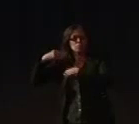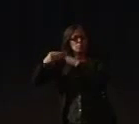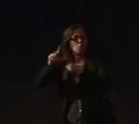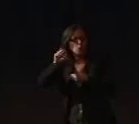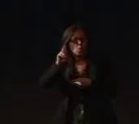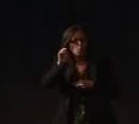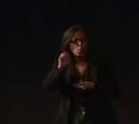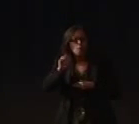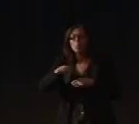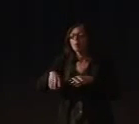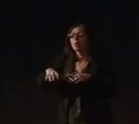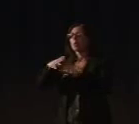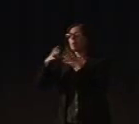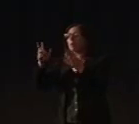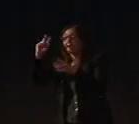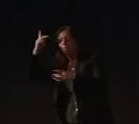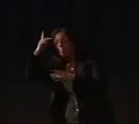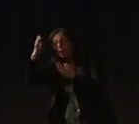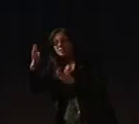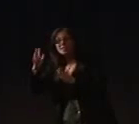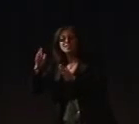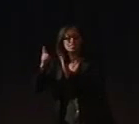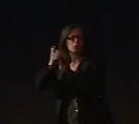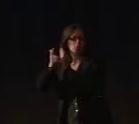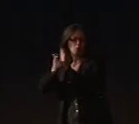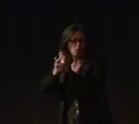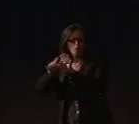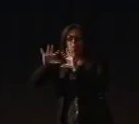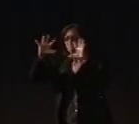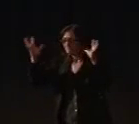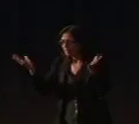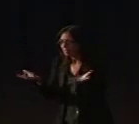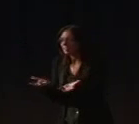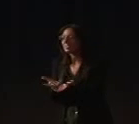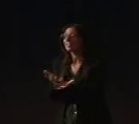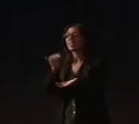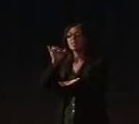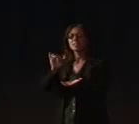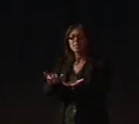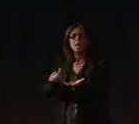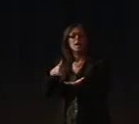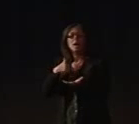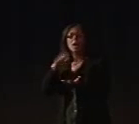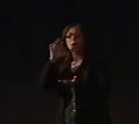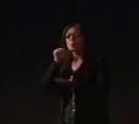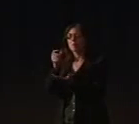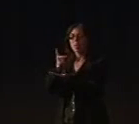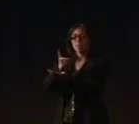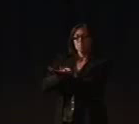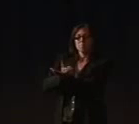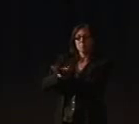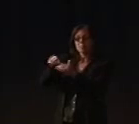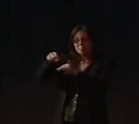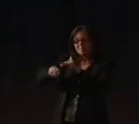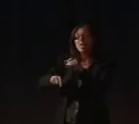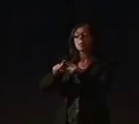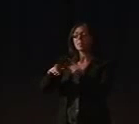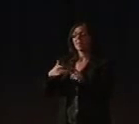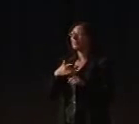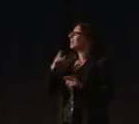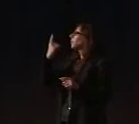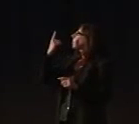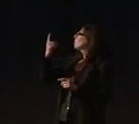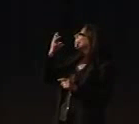and which is well illustrated. I'm not going to talk so much about it, but well illustrated by what I think is very moving and